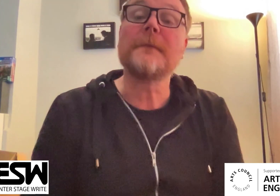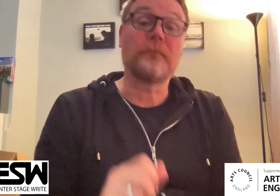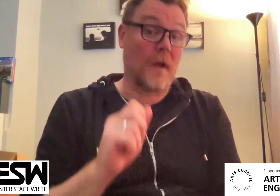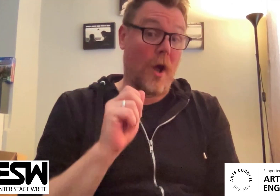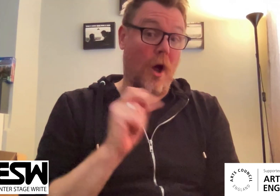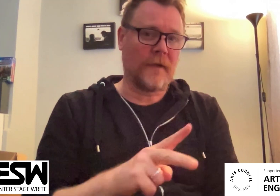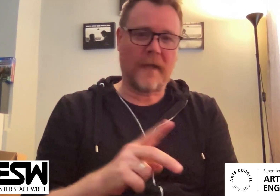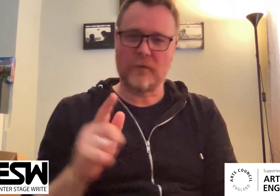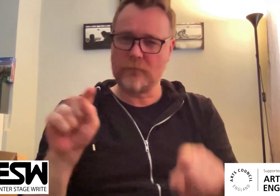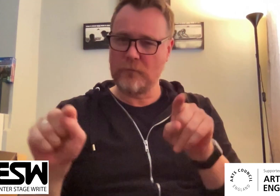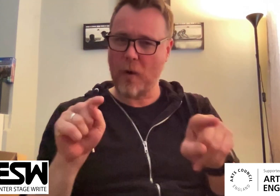like, which is great.